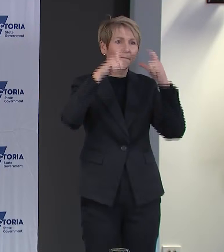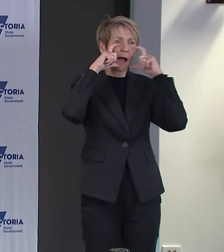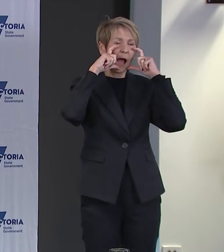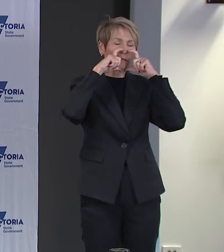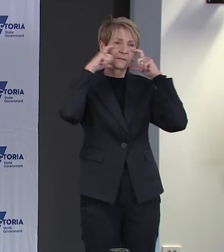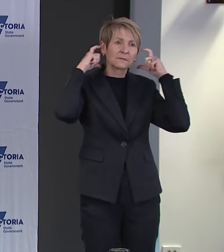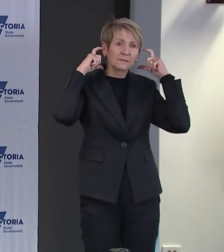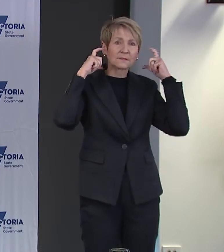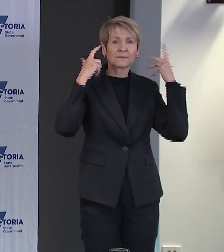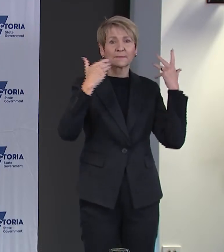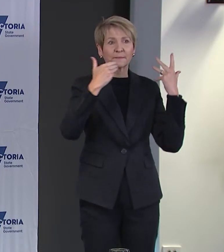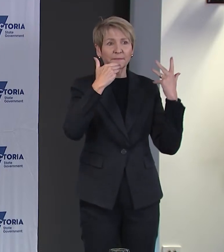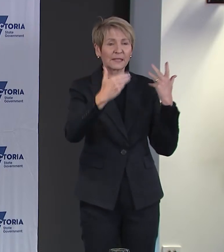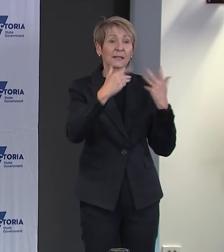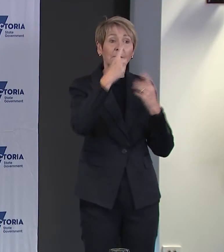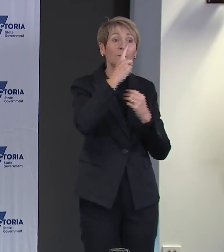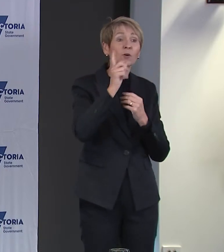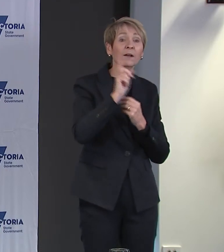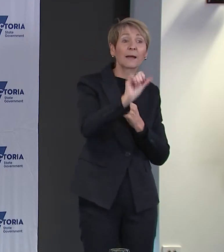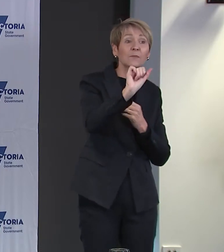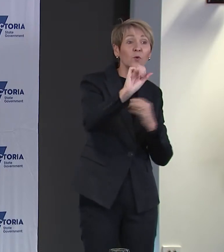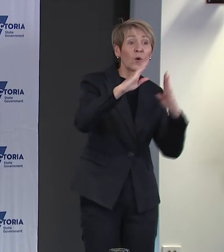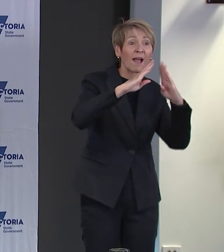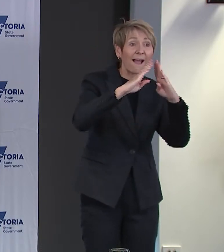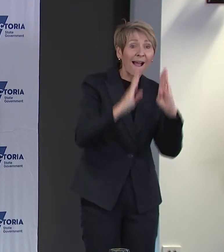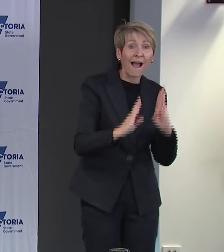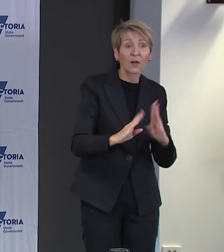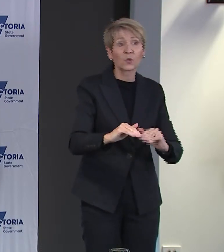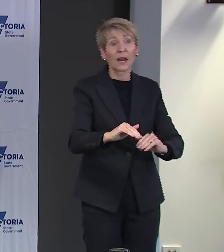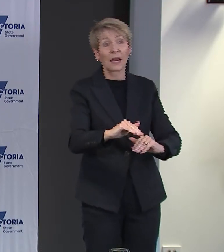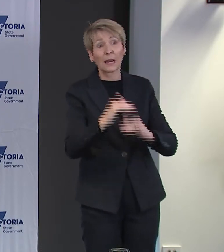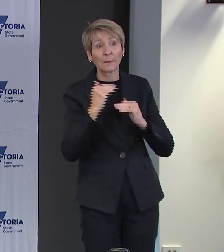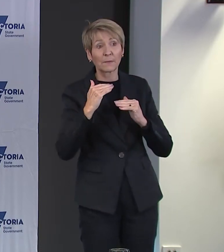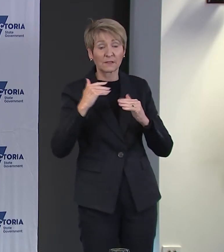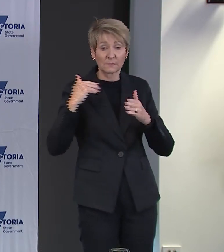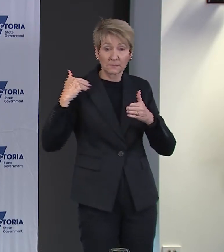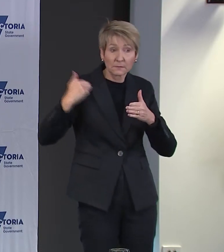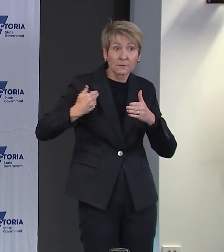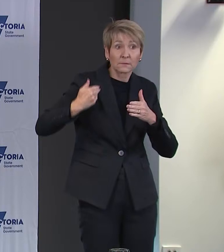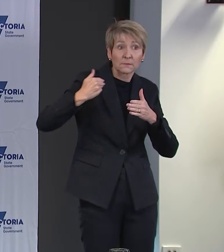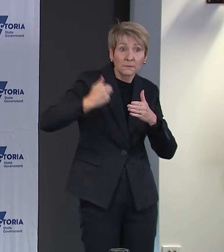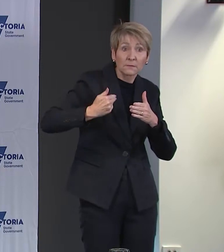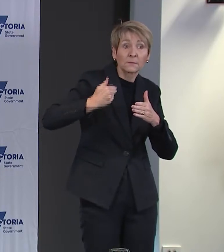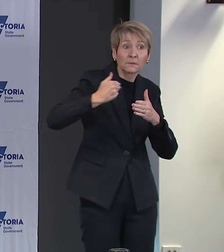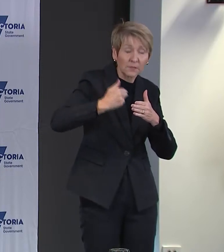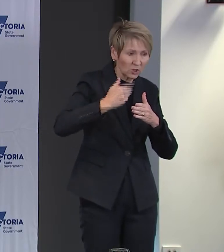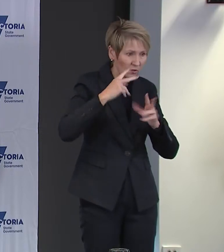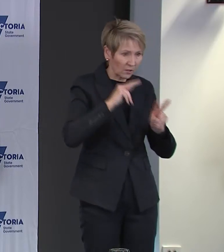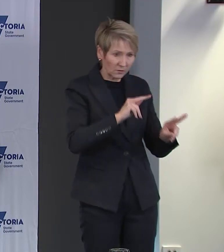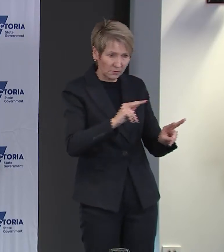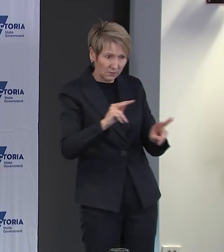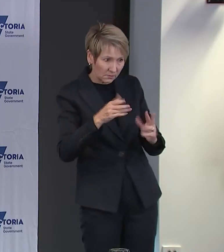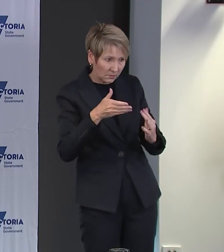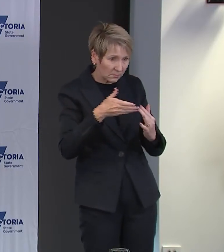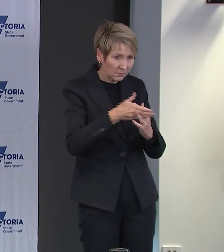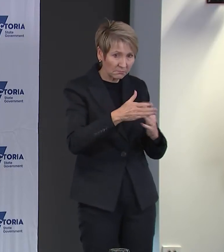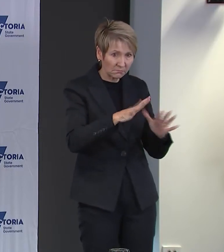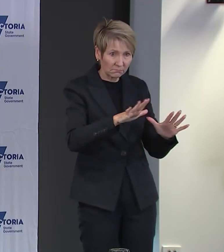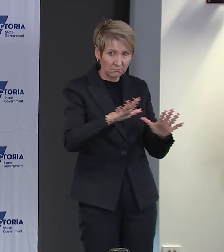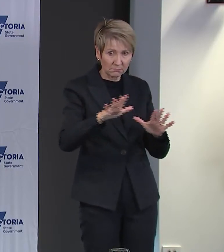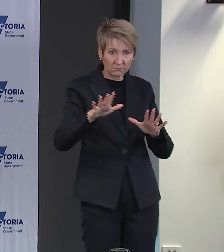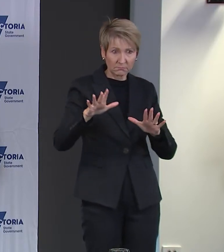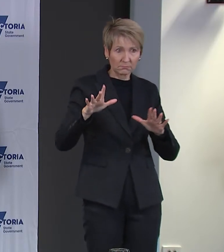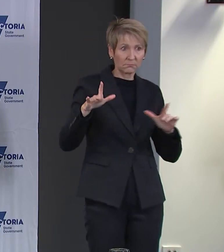visitor numbers, and that this is the only remaining chain of transmission, then I think that's manageable, and it doesn't impact